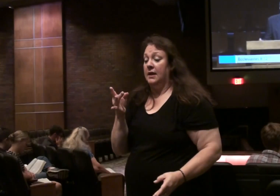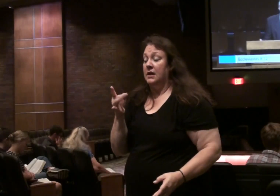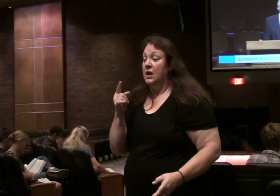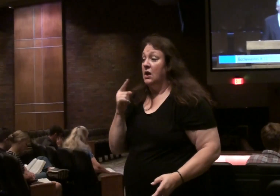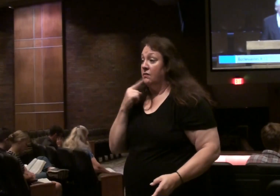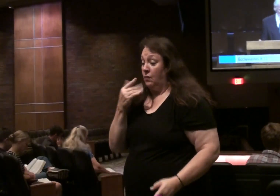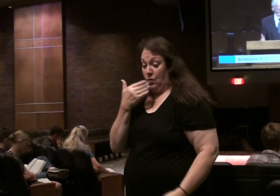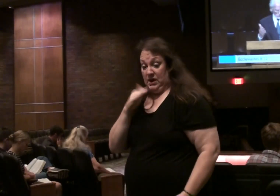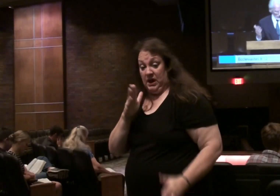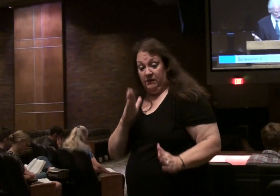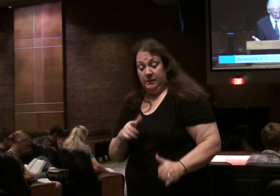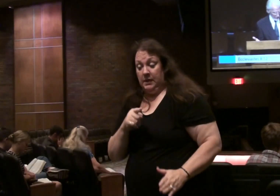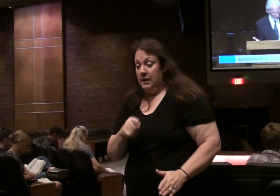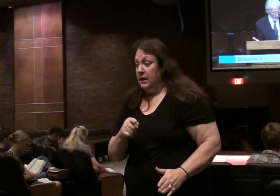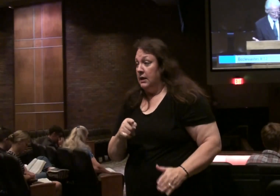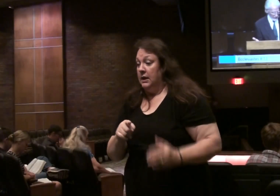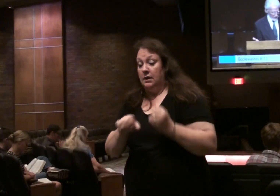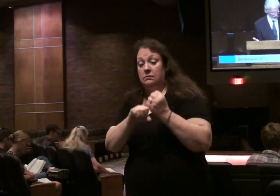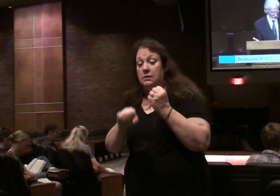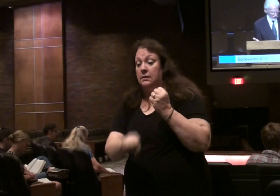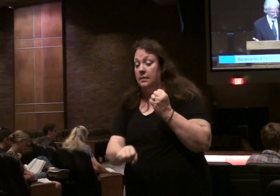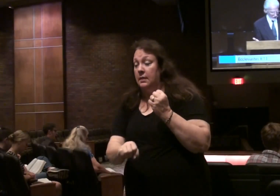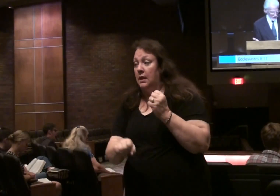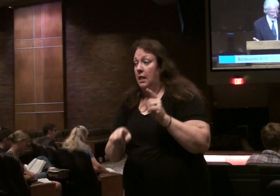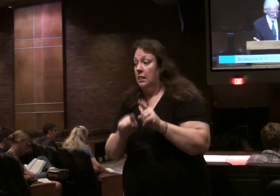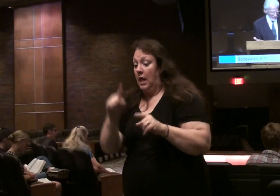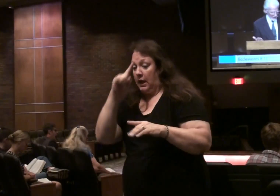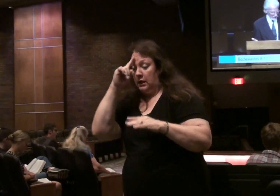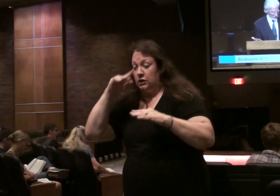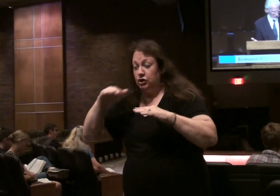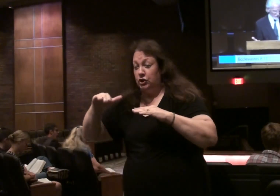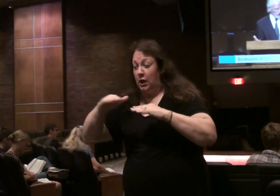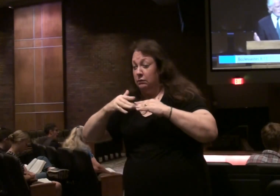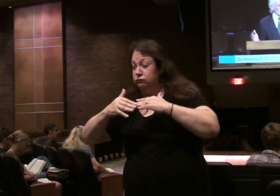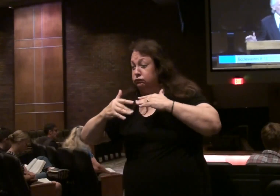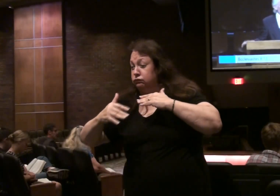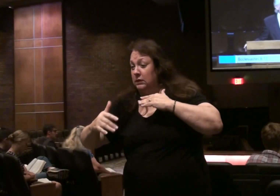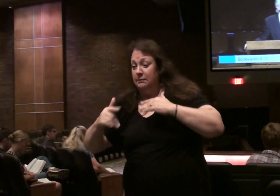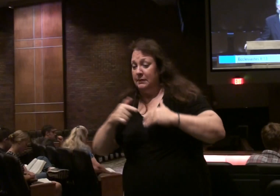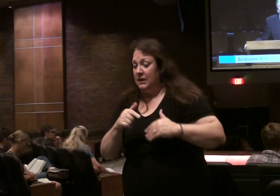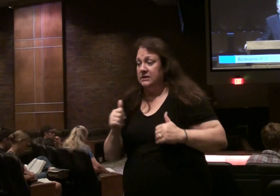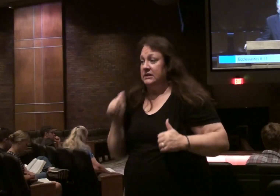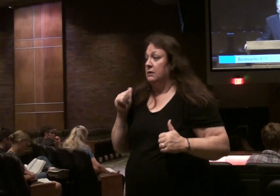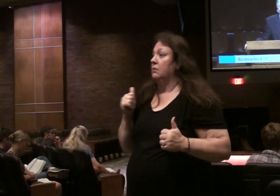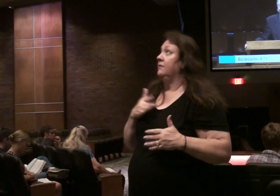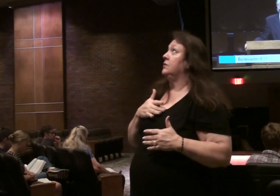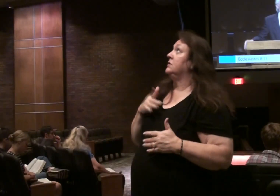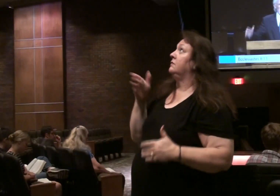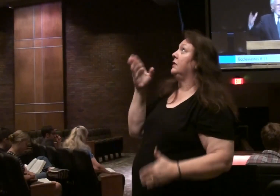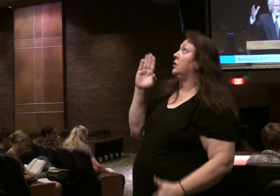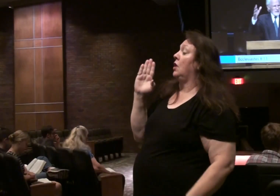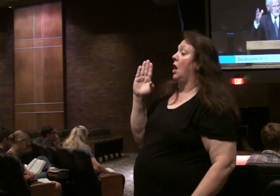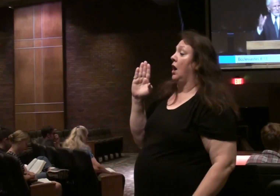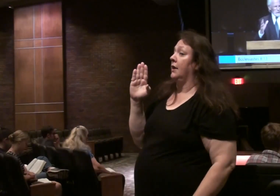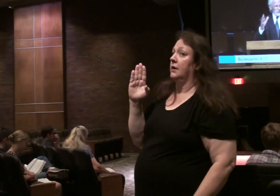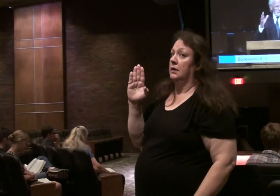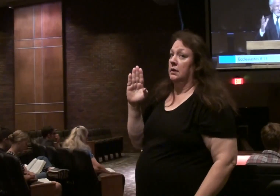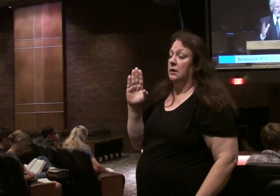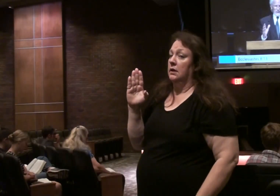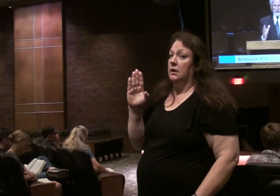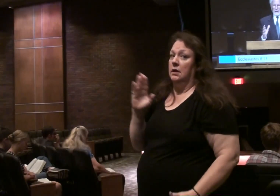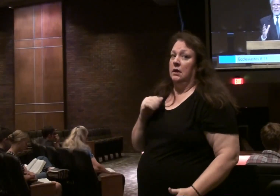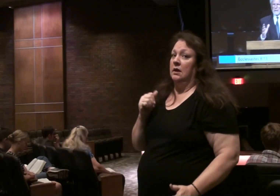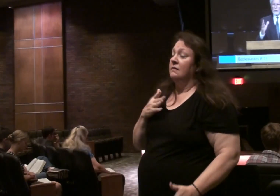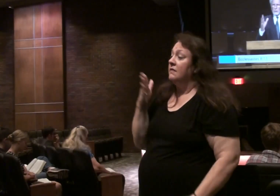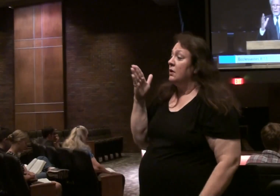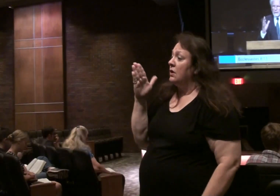for the evil man. He will not lengthen his days like a shadow, because he does not fear God. The devil here,